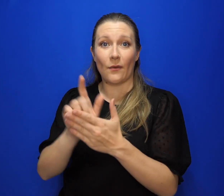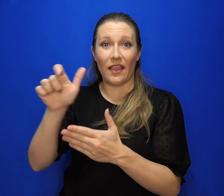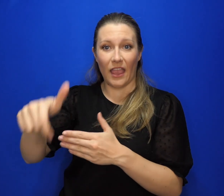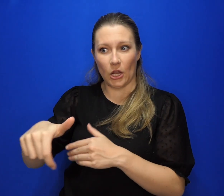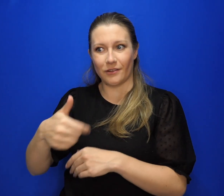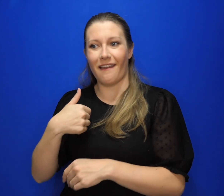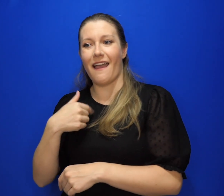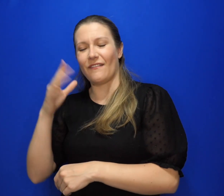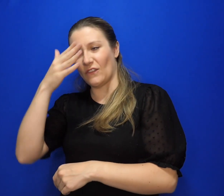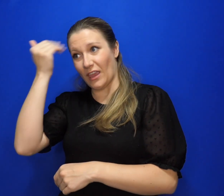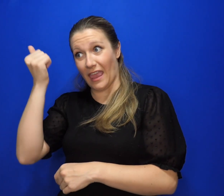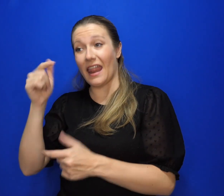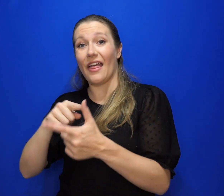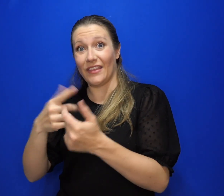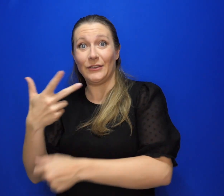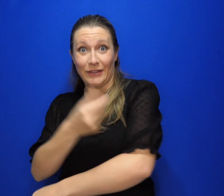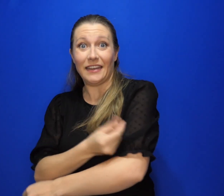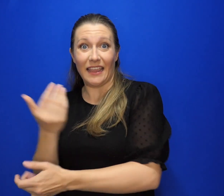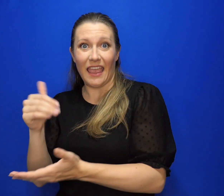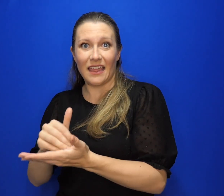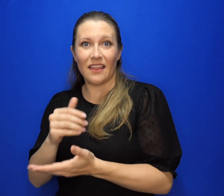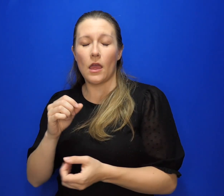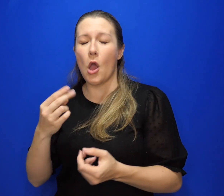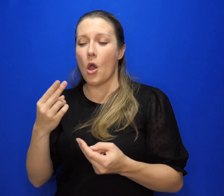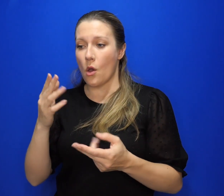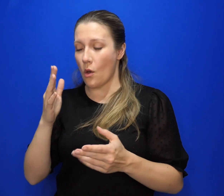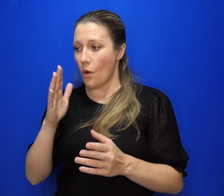happen. Like, I do it again, and I go, oh my God, oh my God. Now